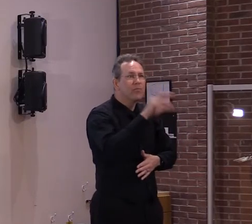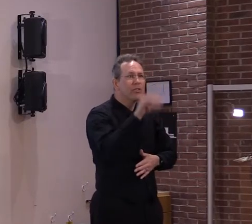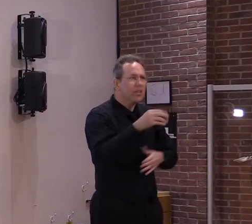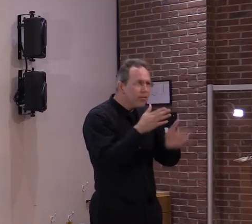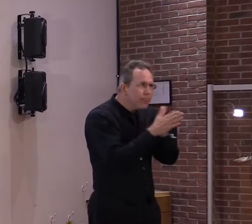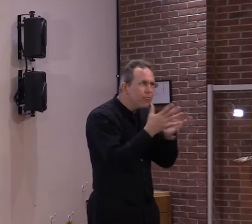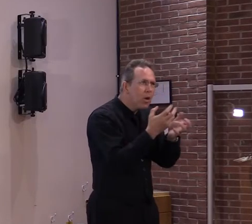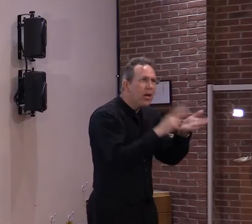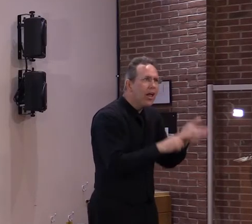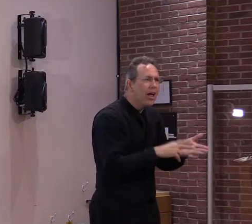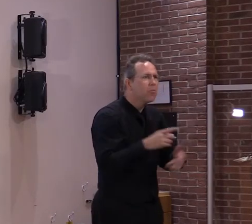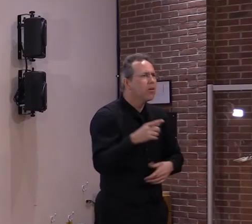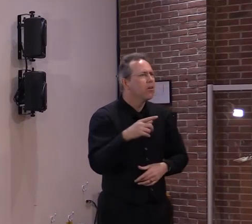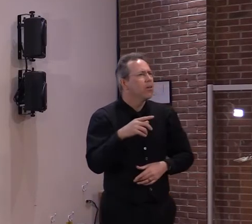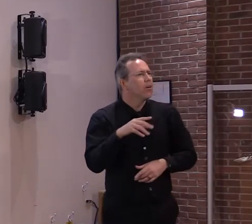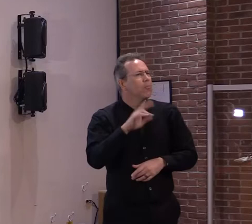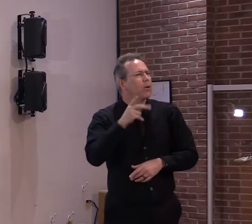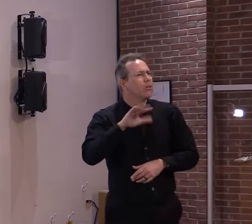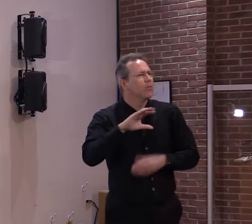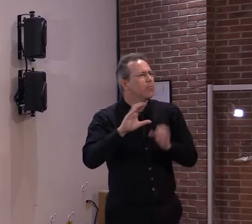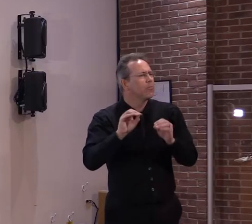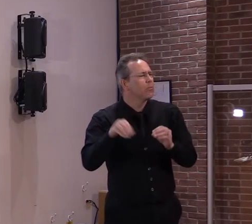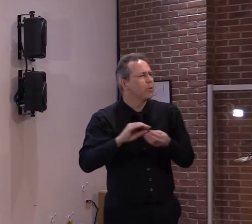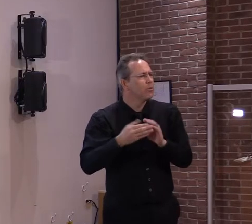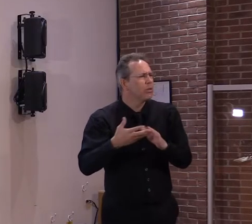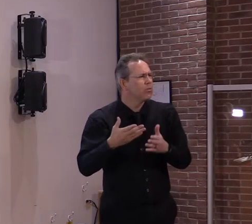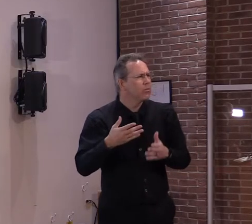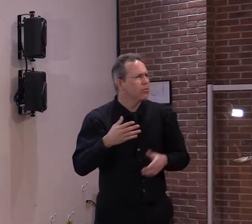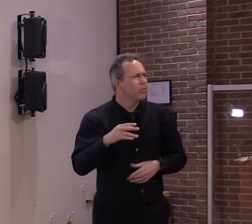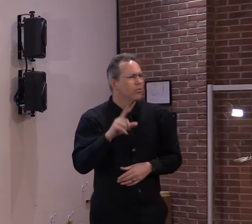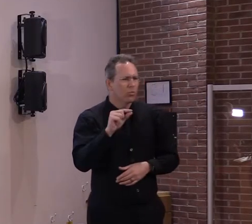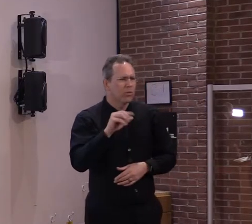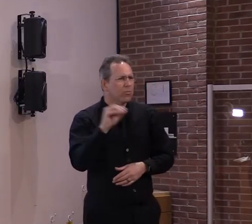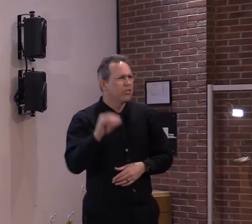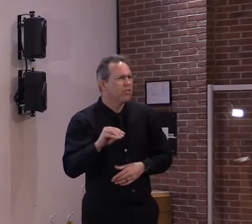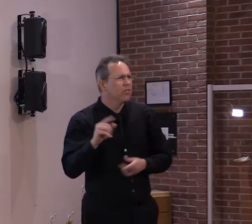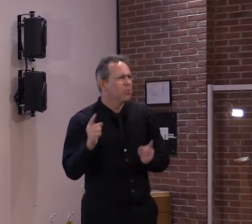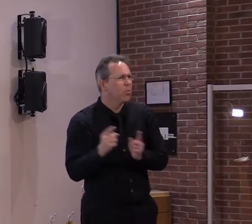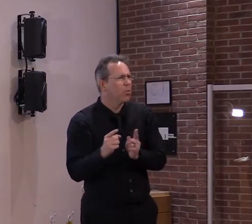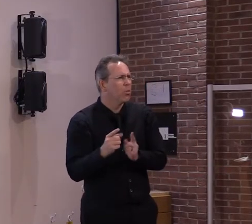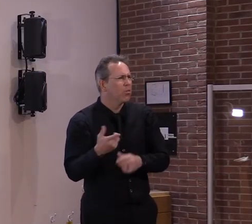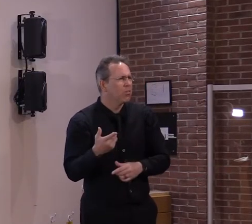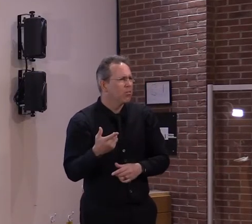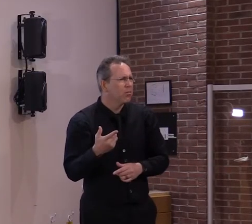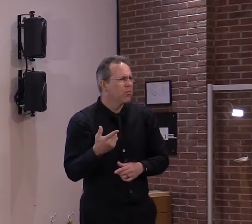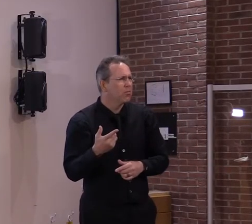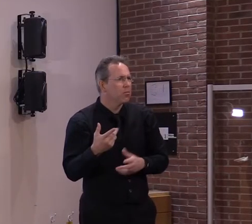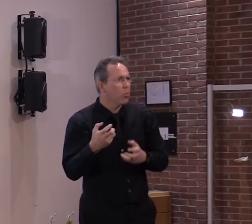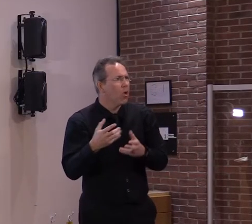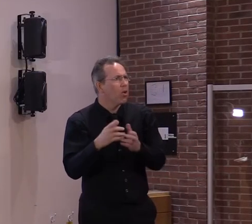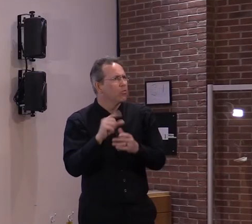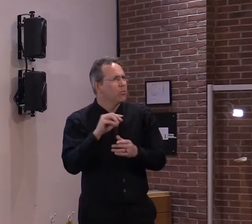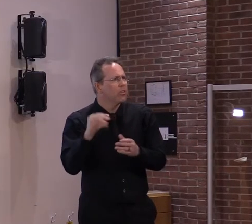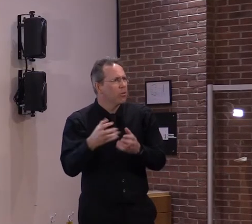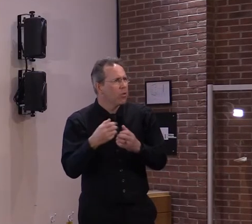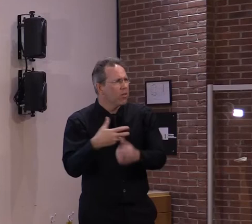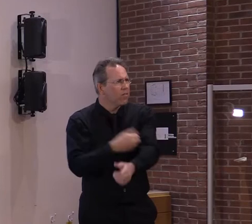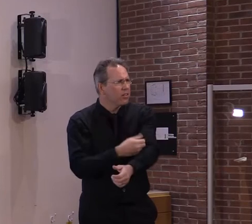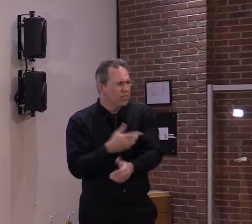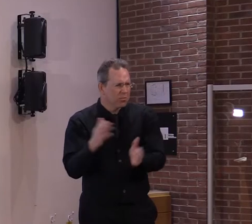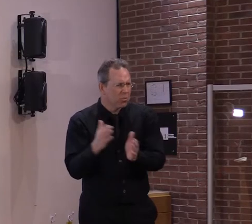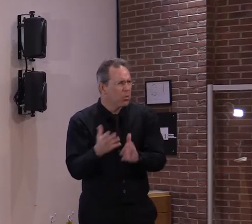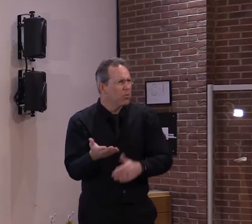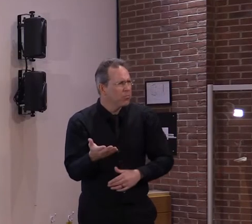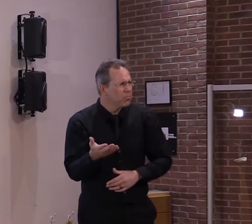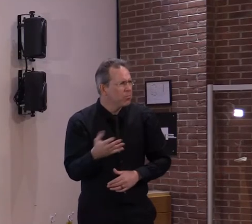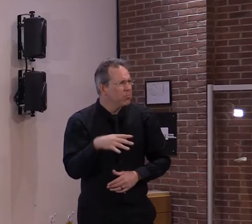for having, I believe, received a dose of vaccine. So certainly the community